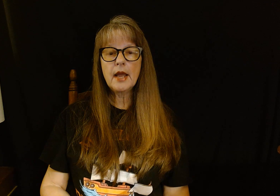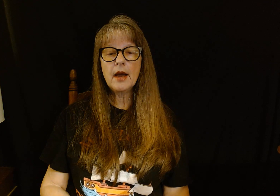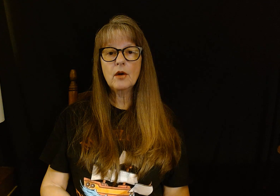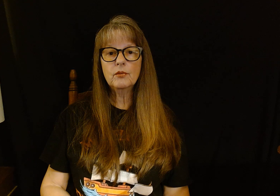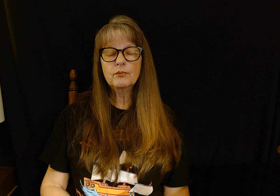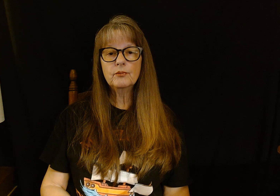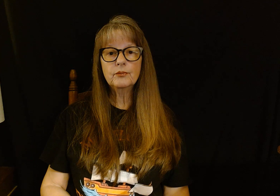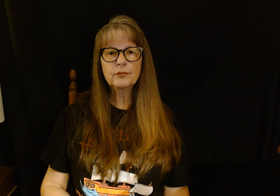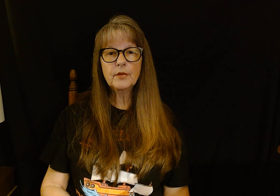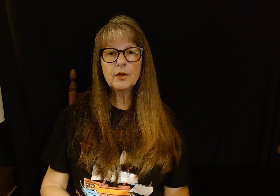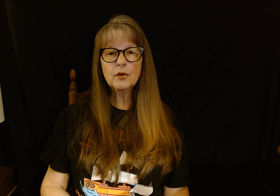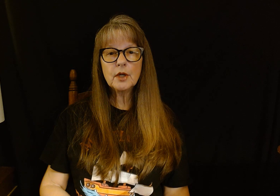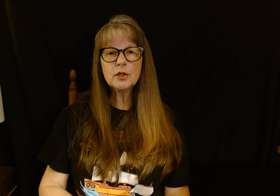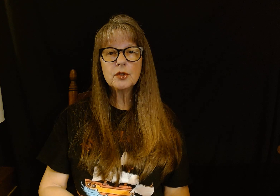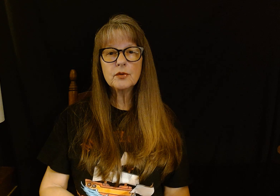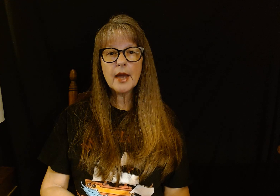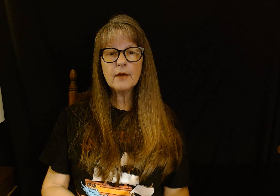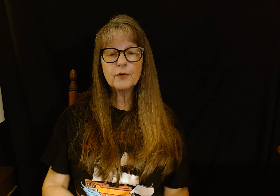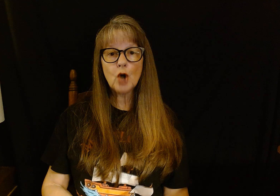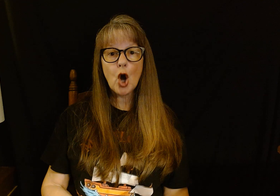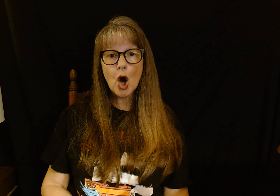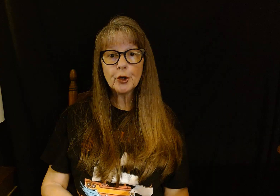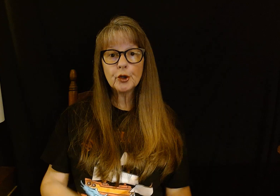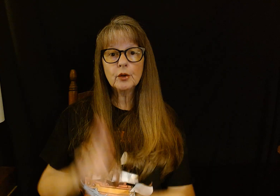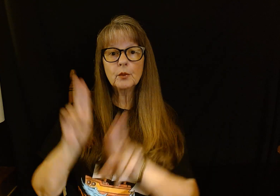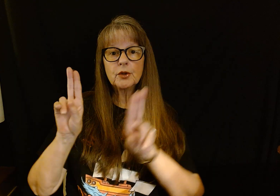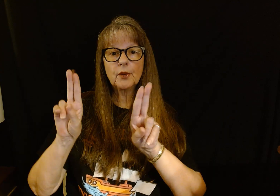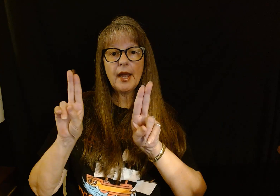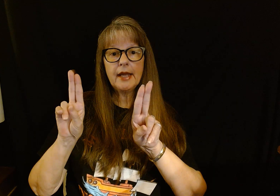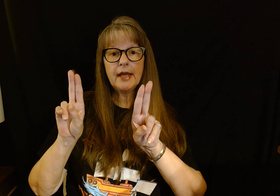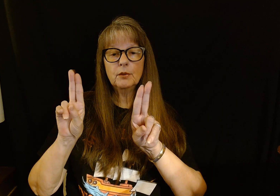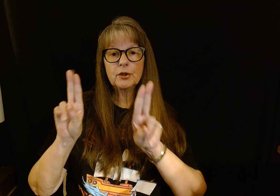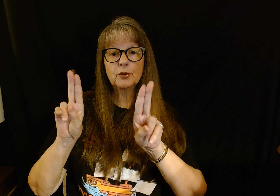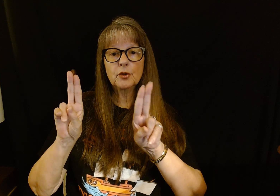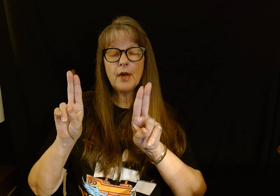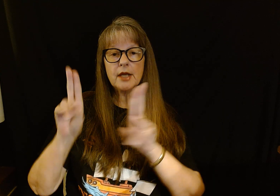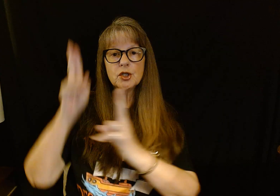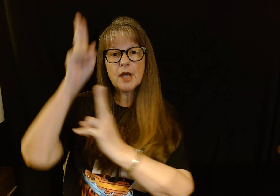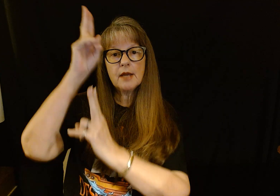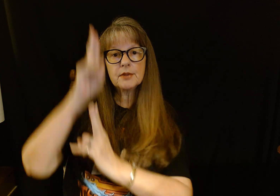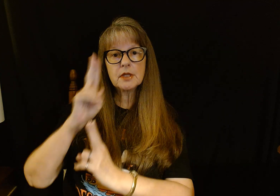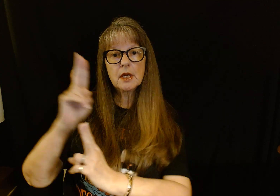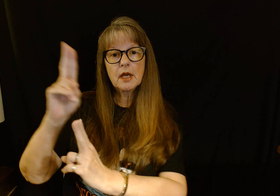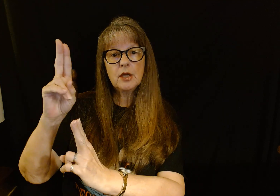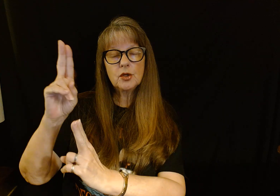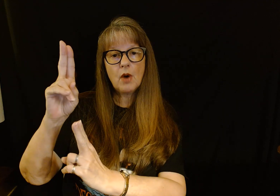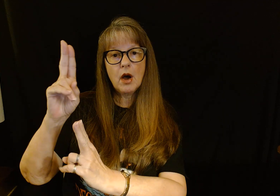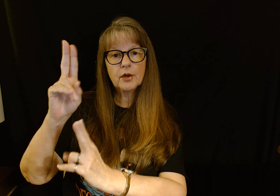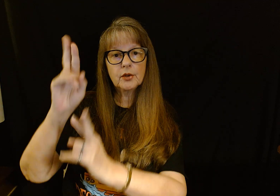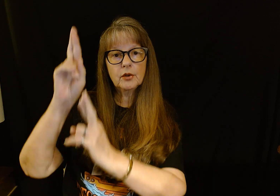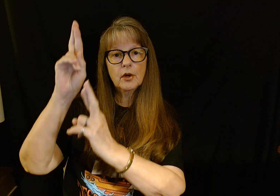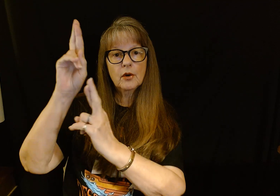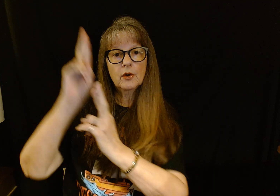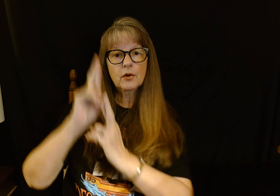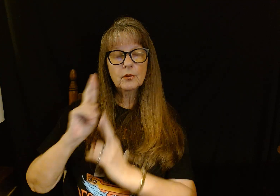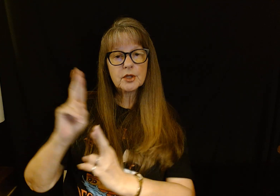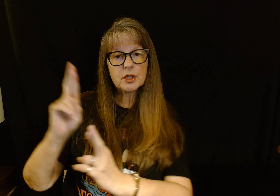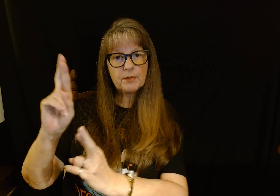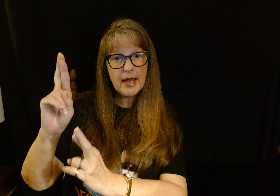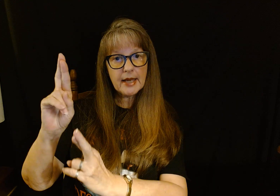Now, you could do that for honor with your U hand shapes and do honor, respect.